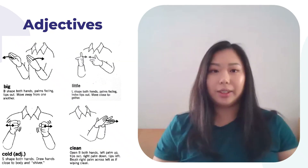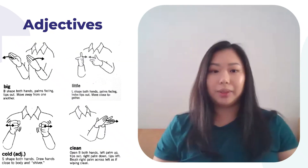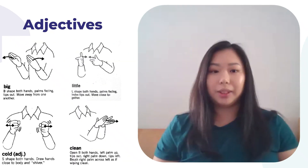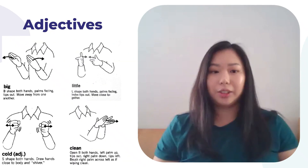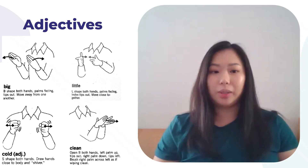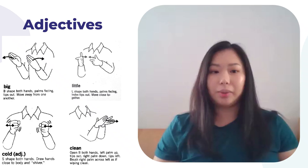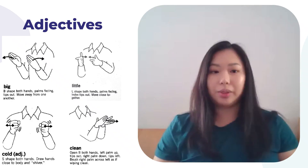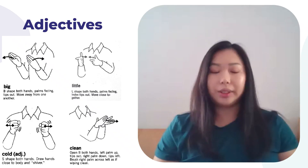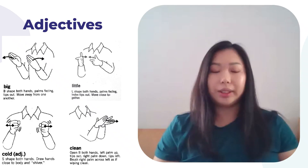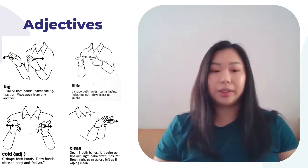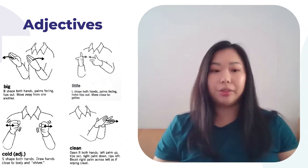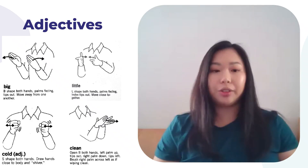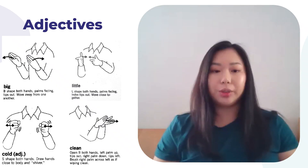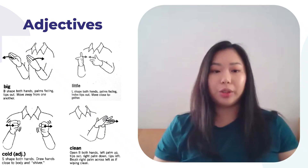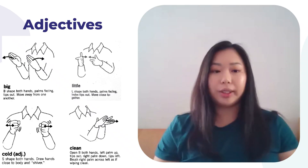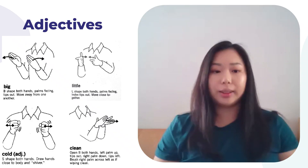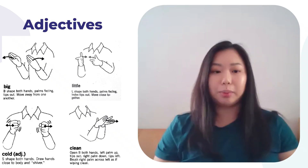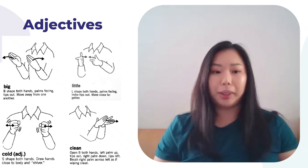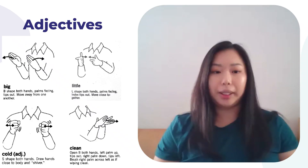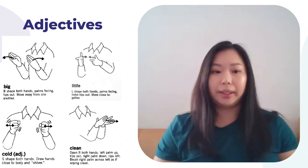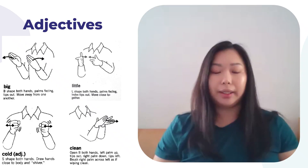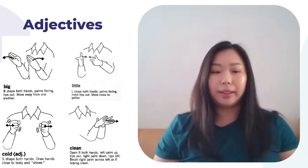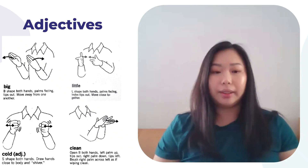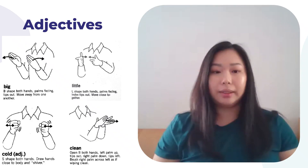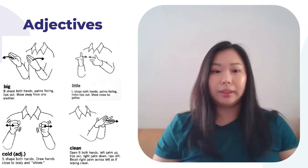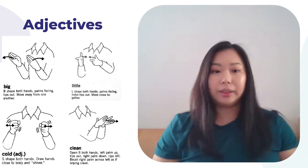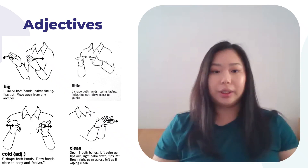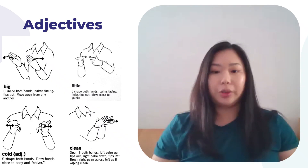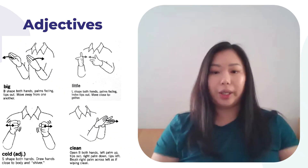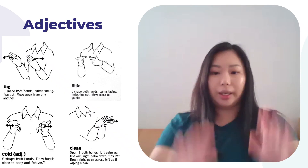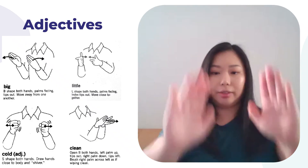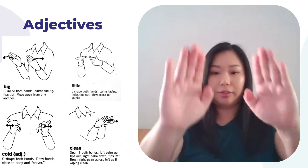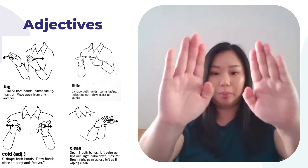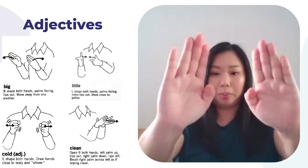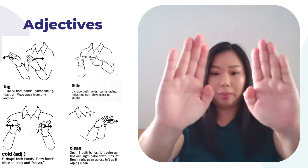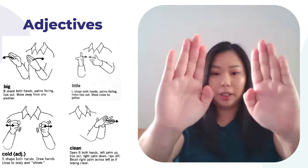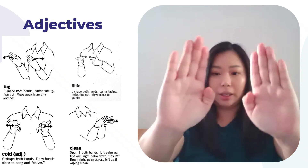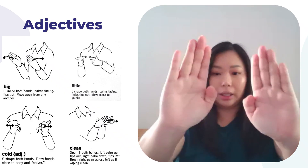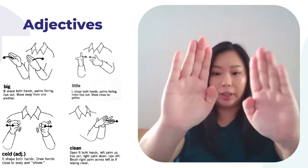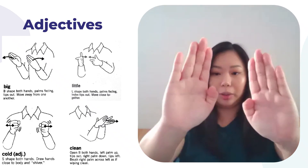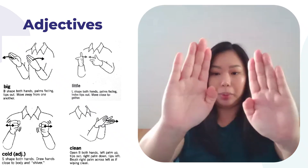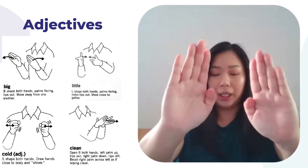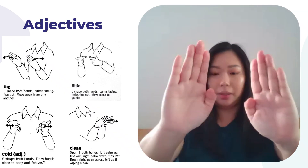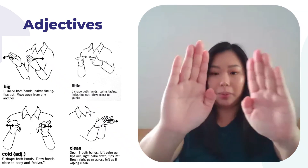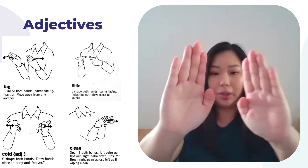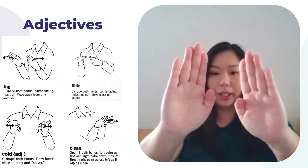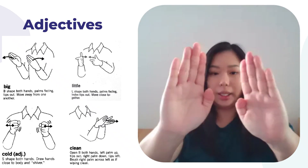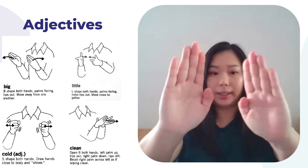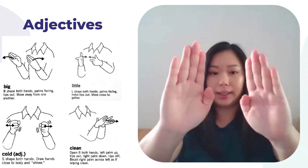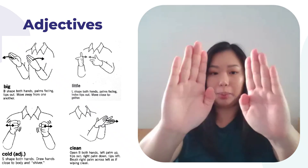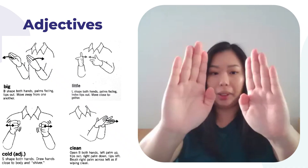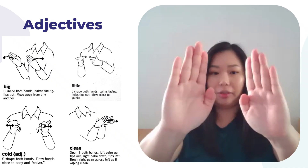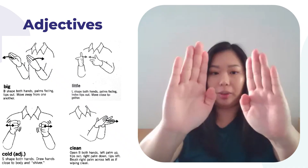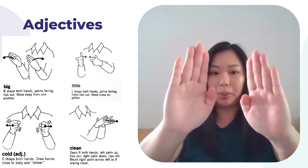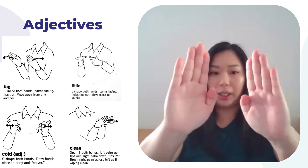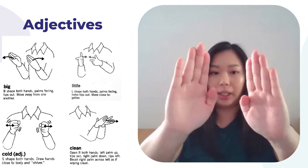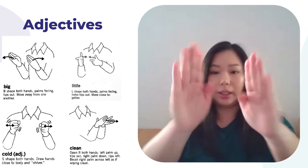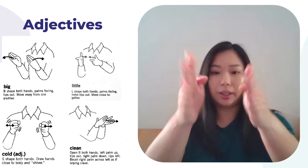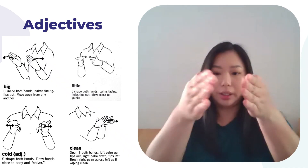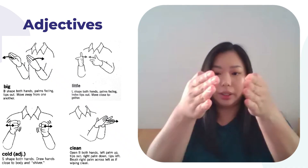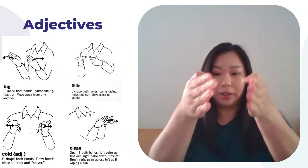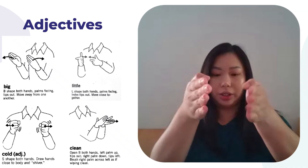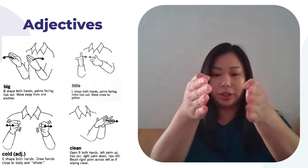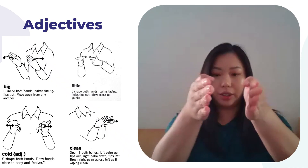Let's learn some describing words. The first word is big. So you have the letter B in both hands, B for